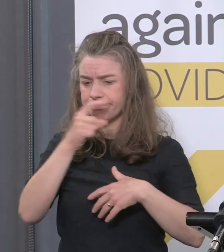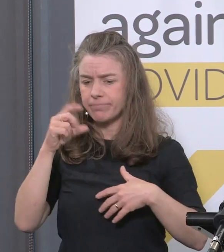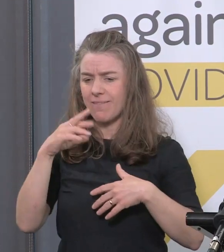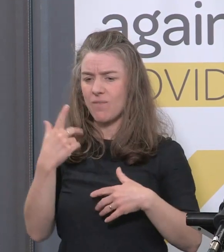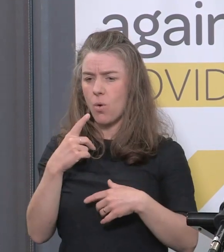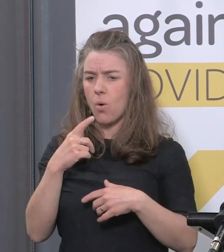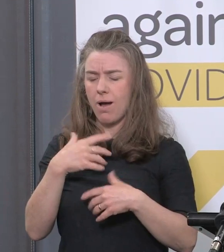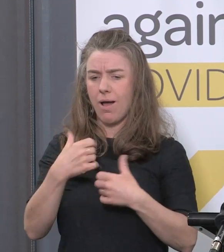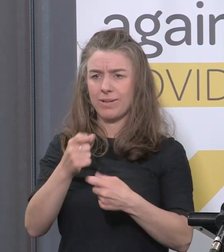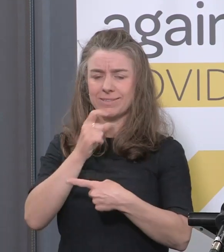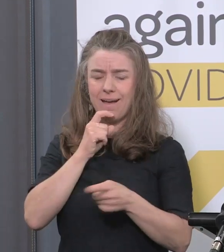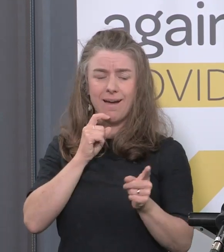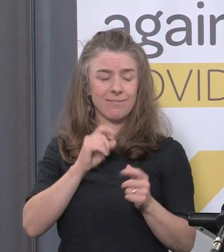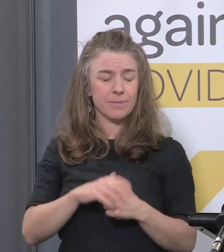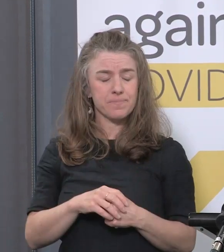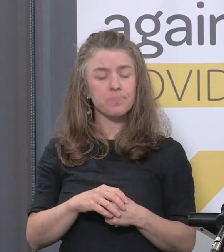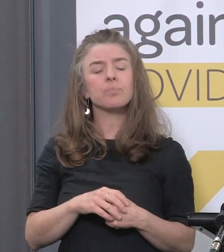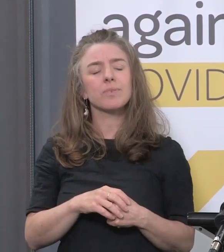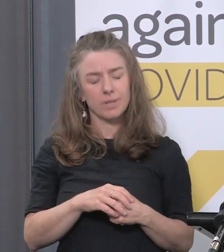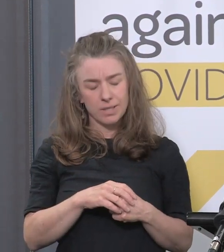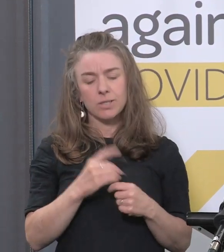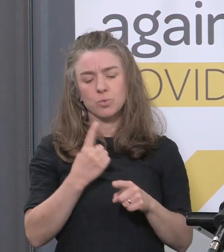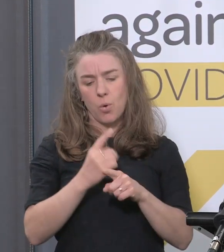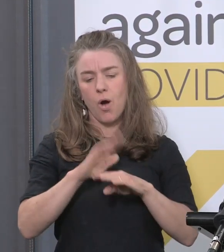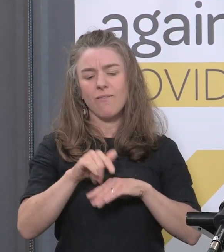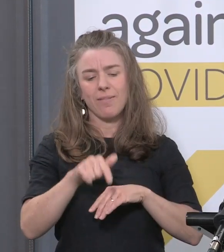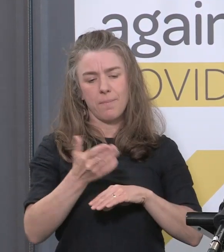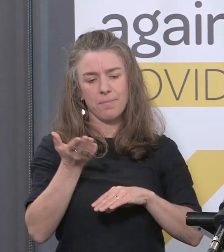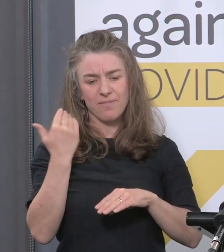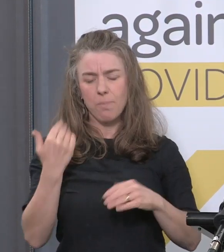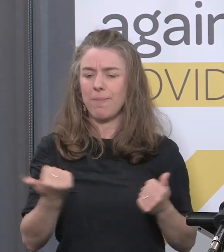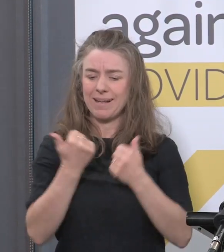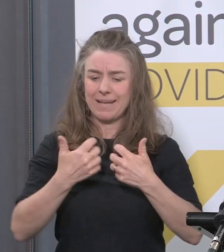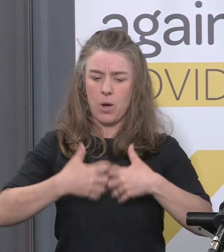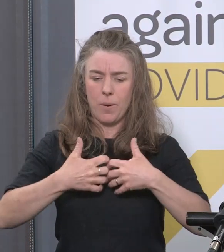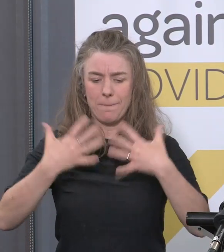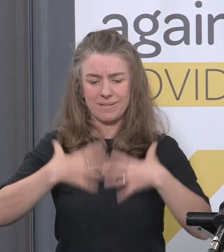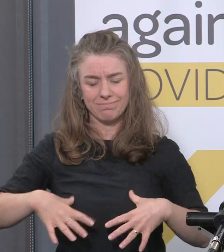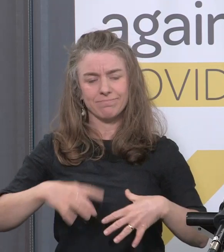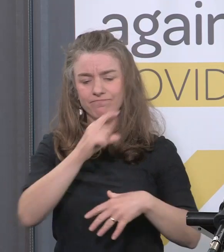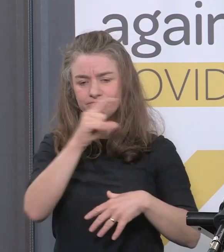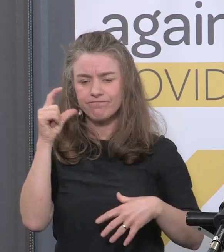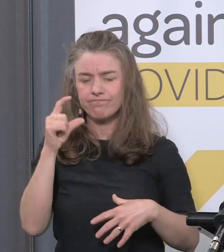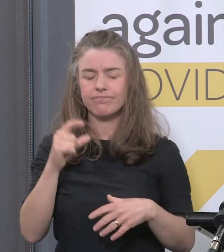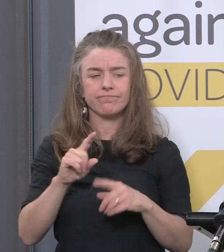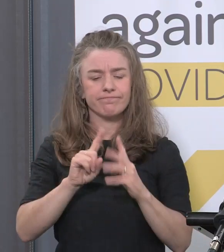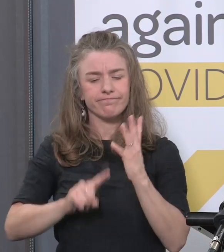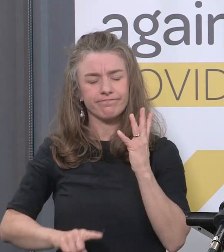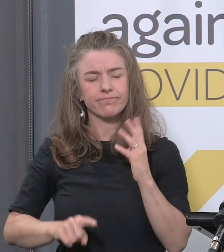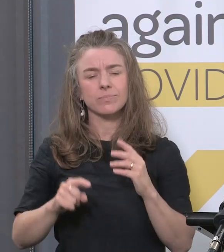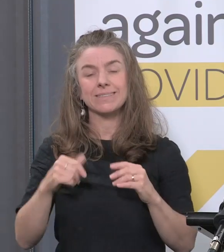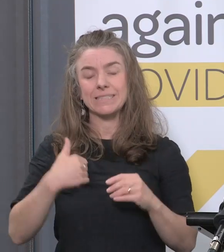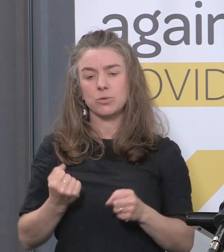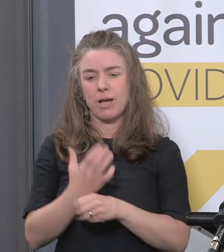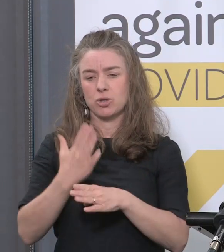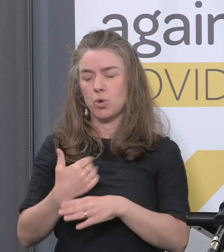plenty of PPE in the country, and I've talked before about our emergency supplies. The key thing is to make sure that we keep the supply chains going and we get